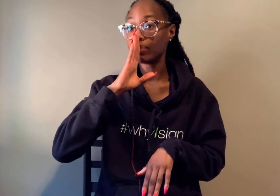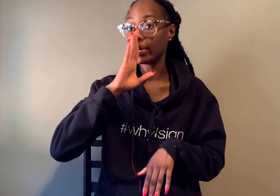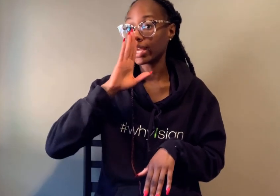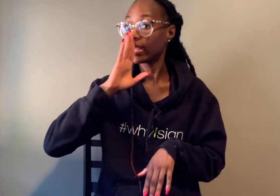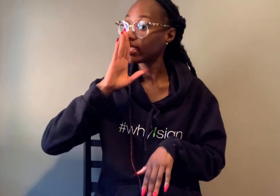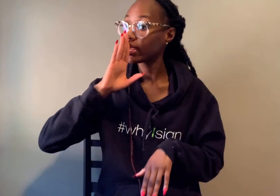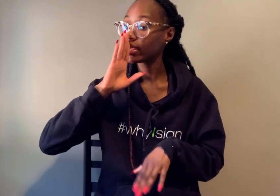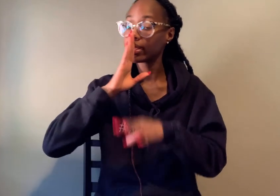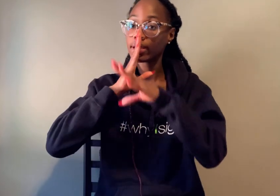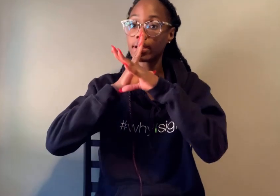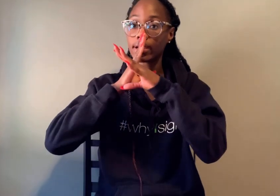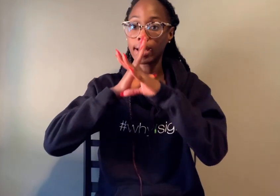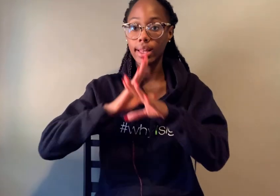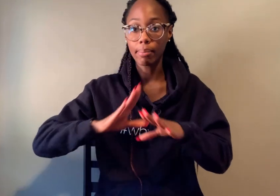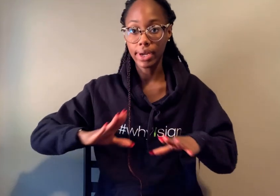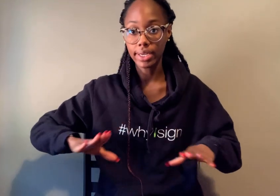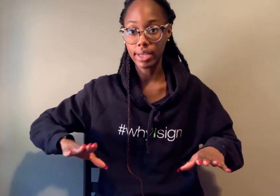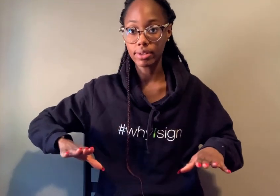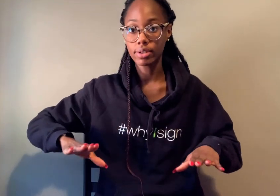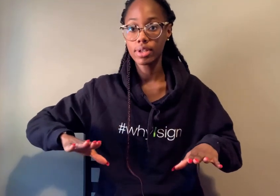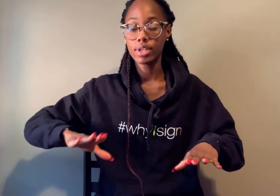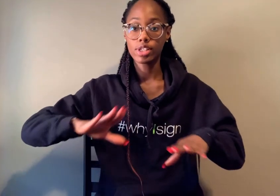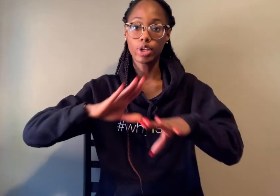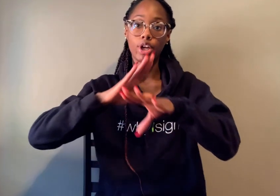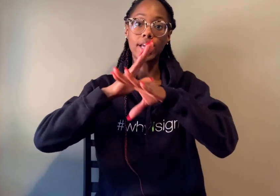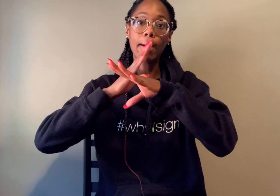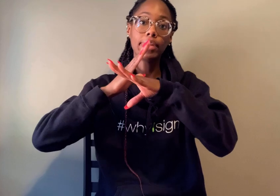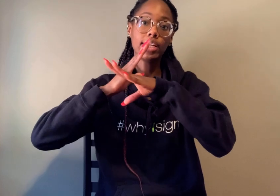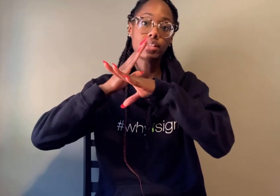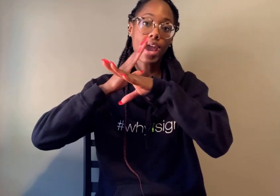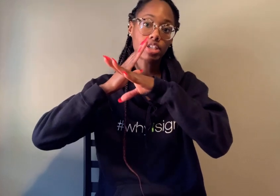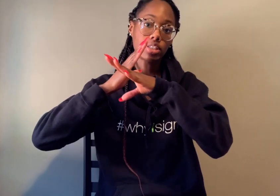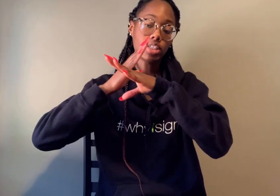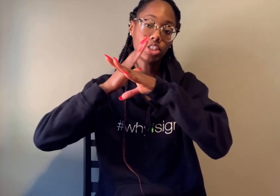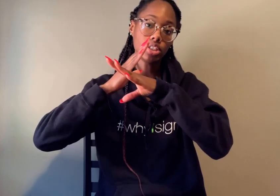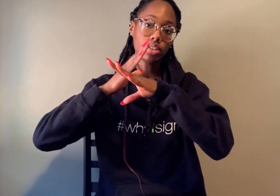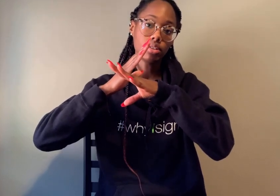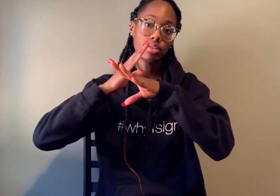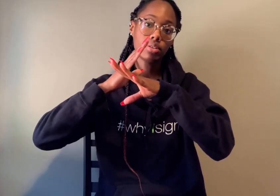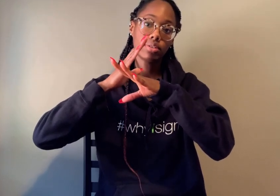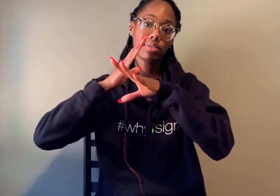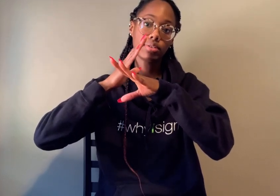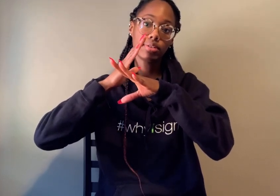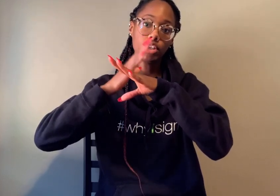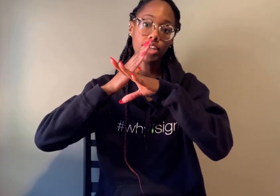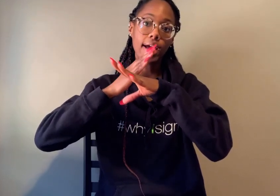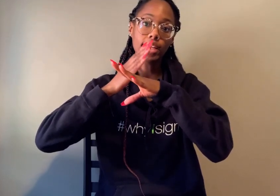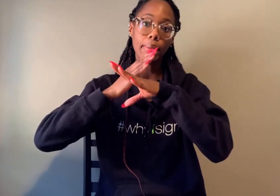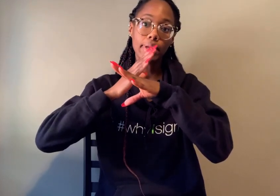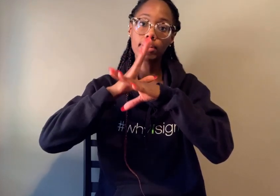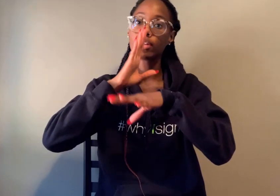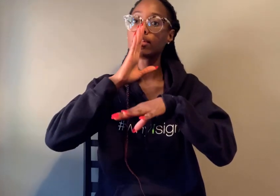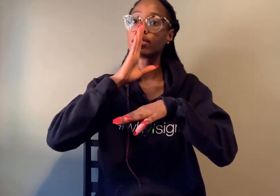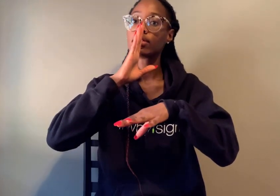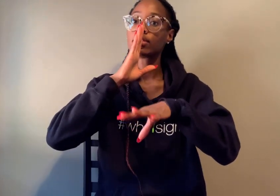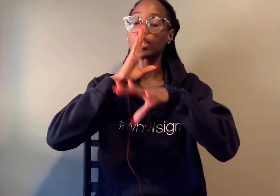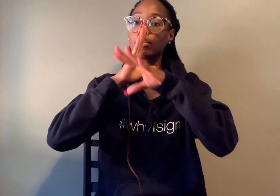bring it here and then bring it down. So your dominant is actually touching your non-dominant. So you